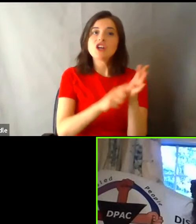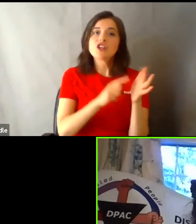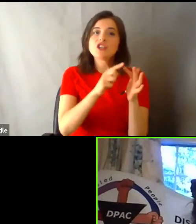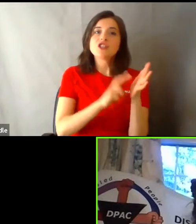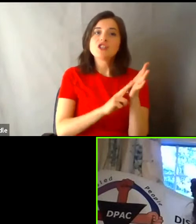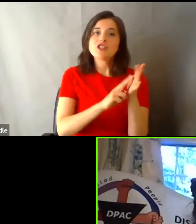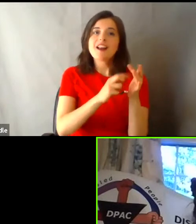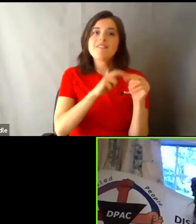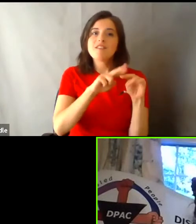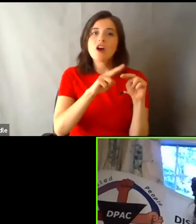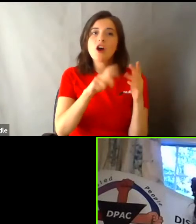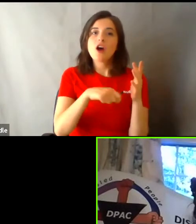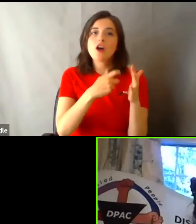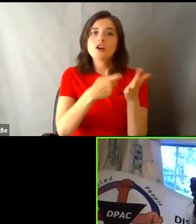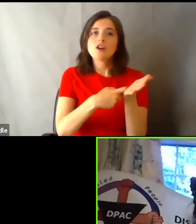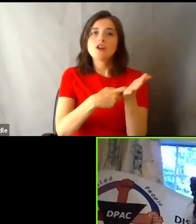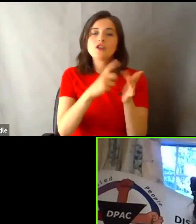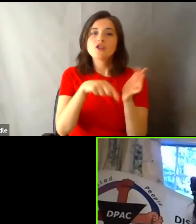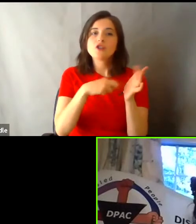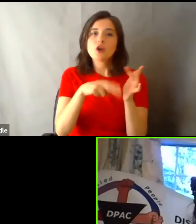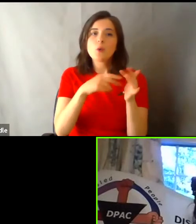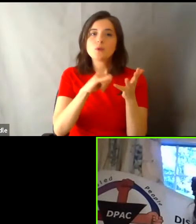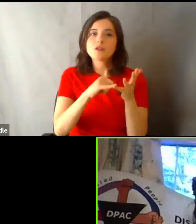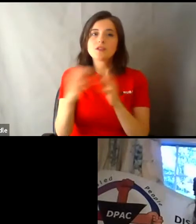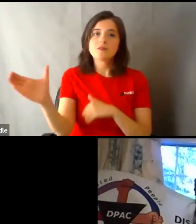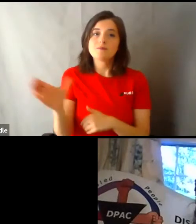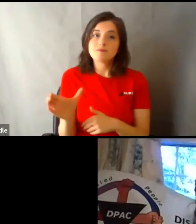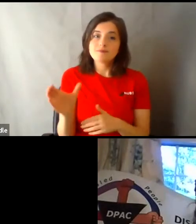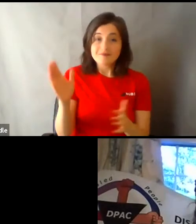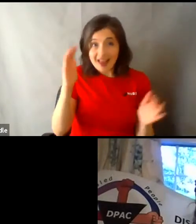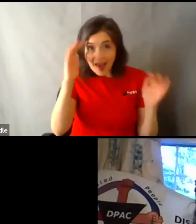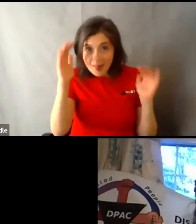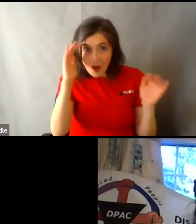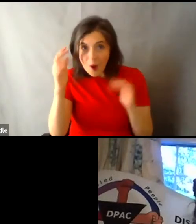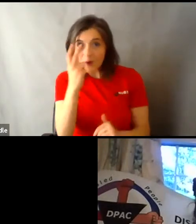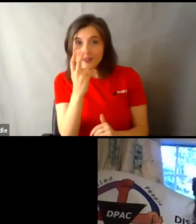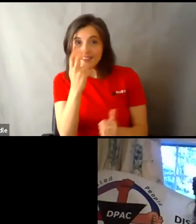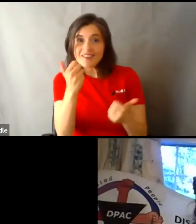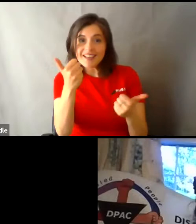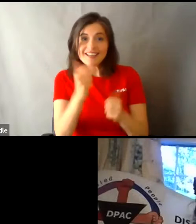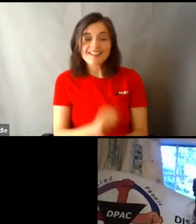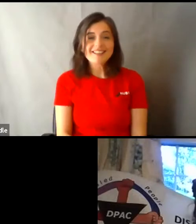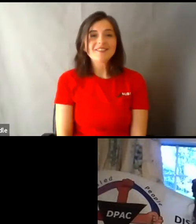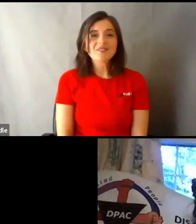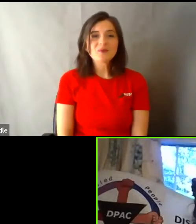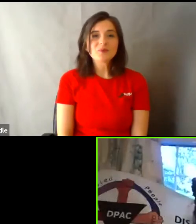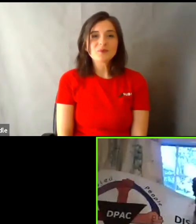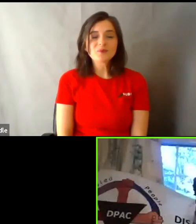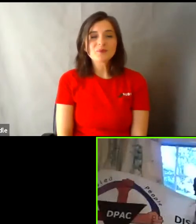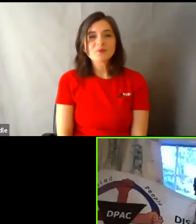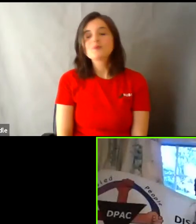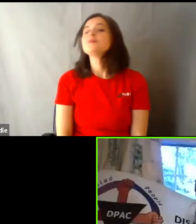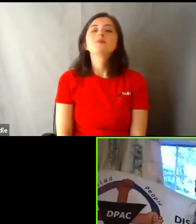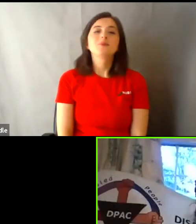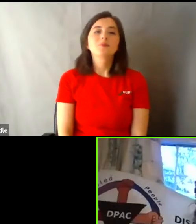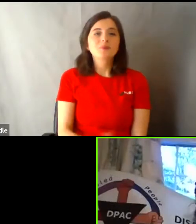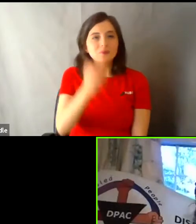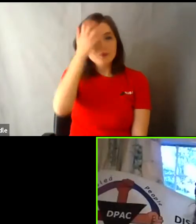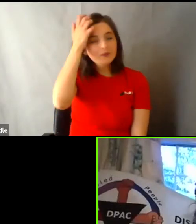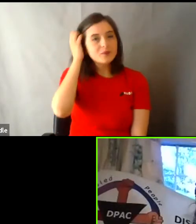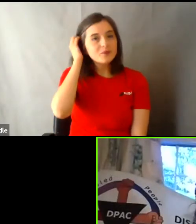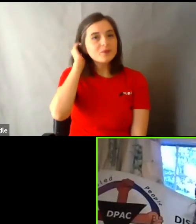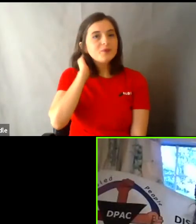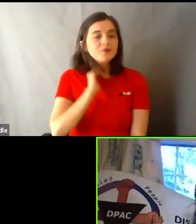join us next. Are you there, Jennifer? Hello, good evening. Ah, there you are. And